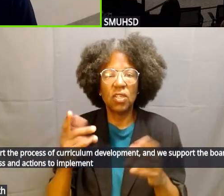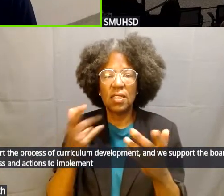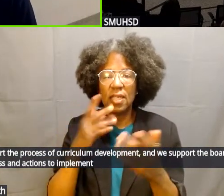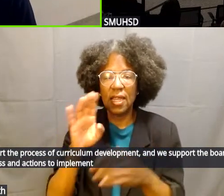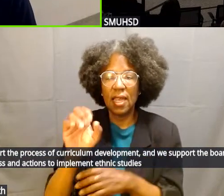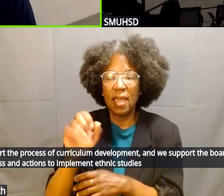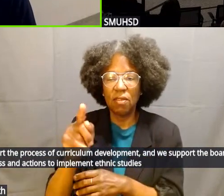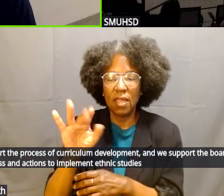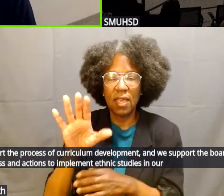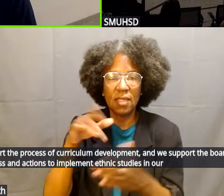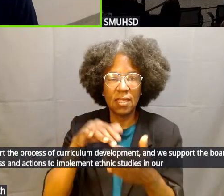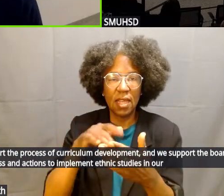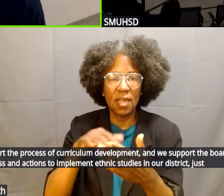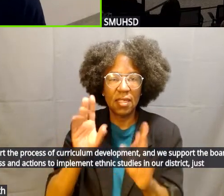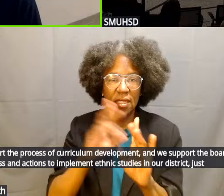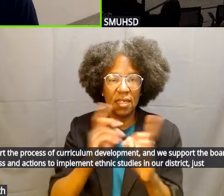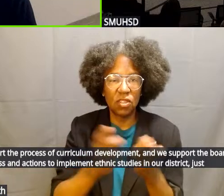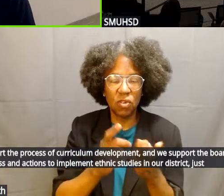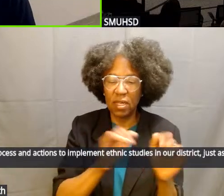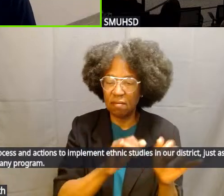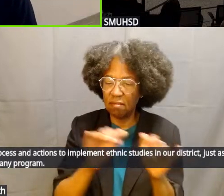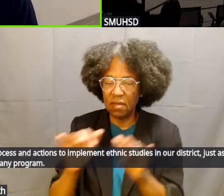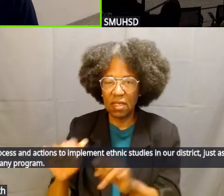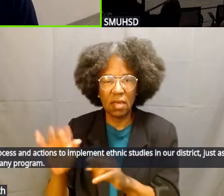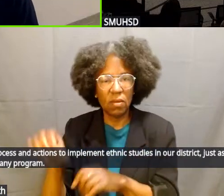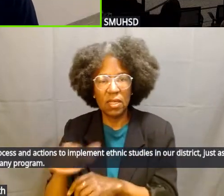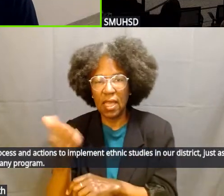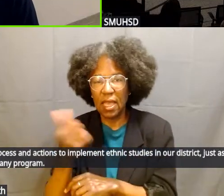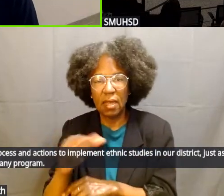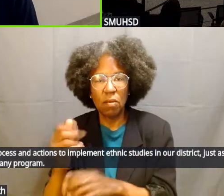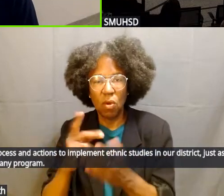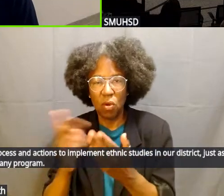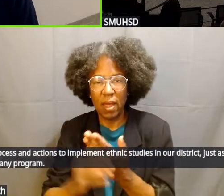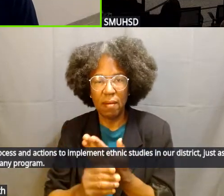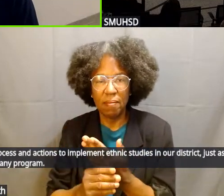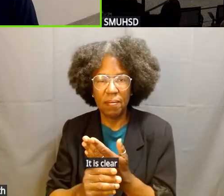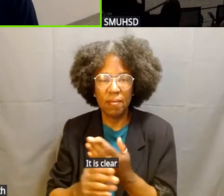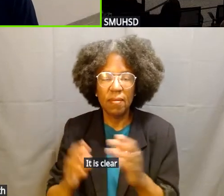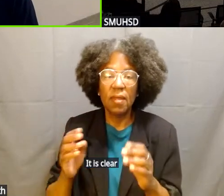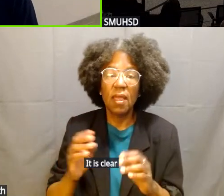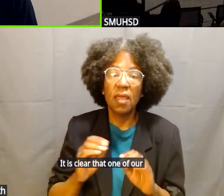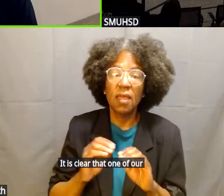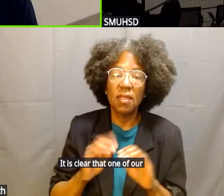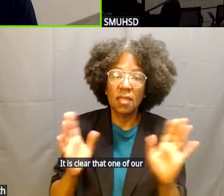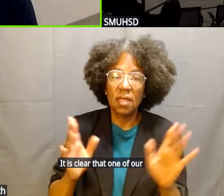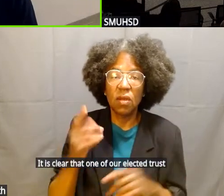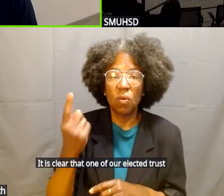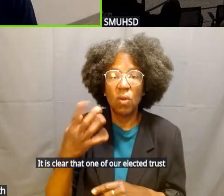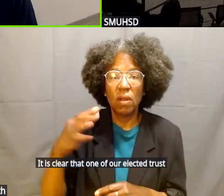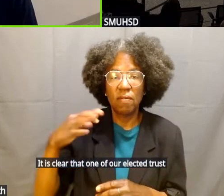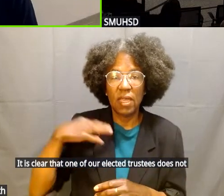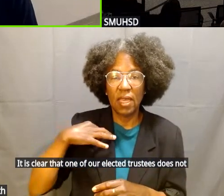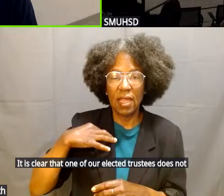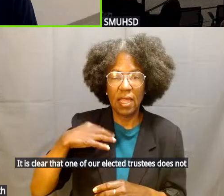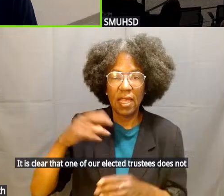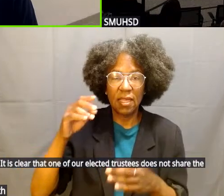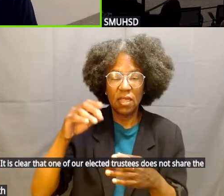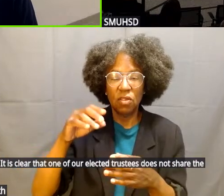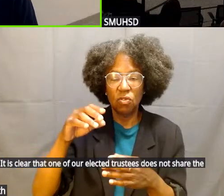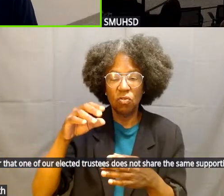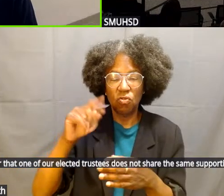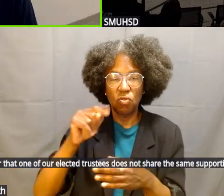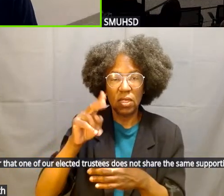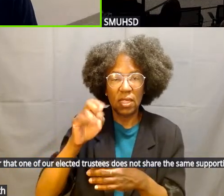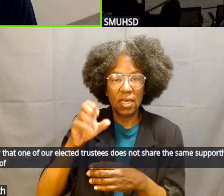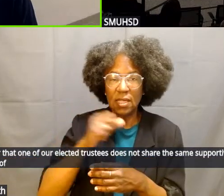district, just as we do any program. It is clear that one of our elected trustees does not share this same supportive position of the